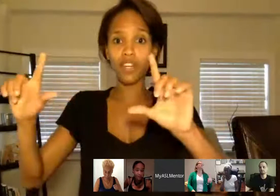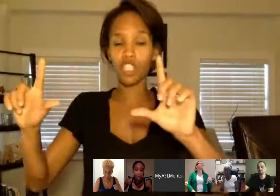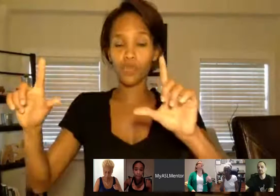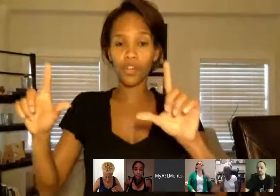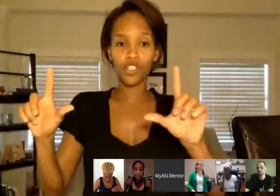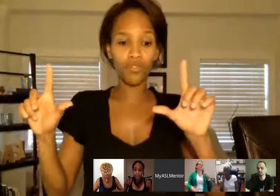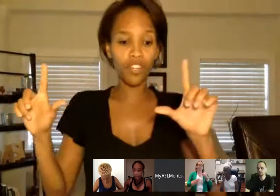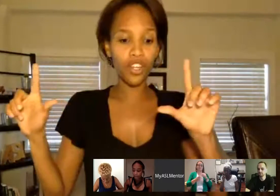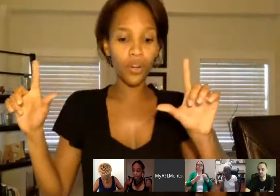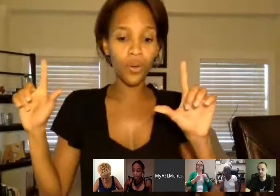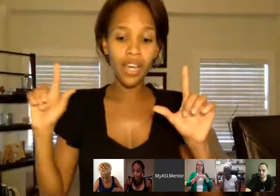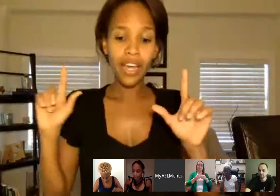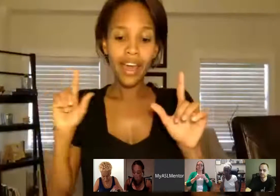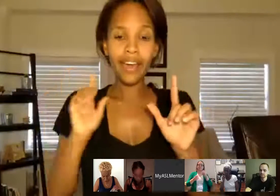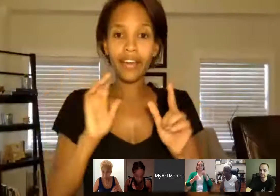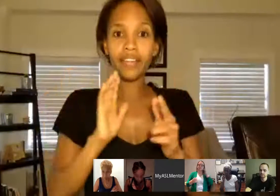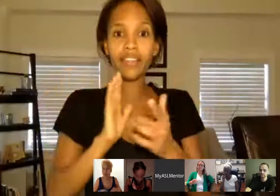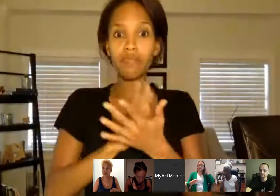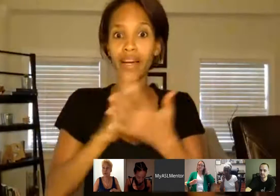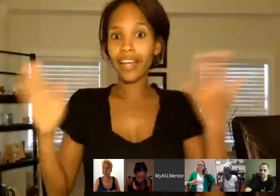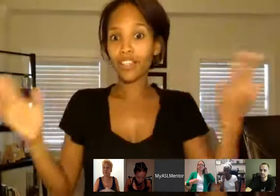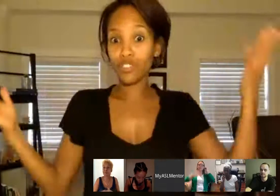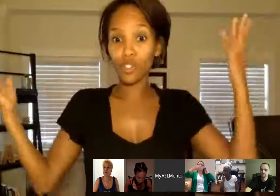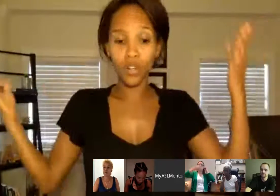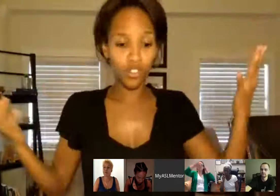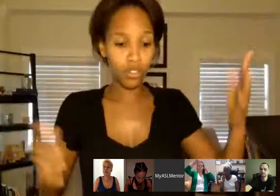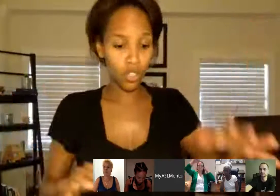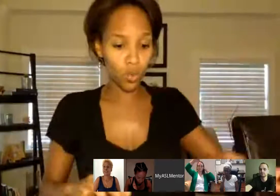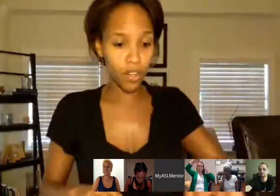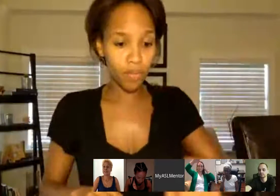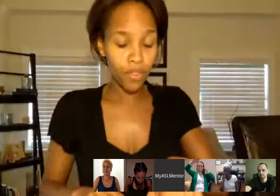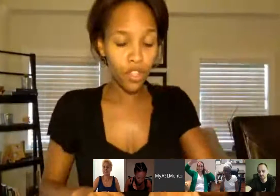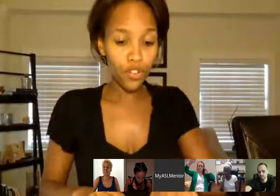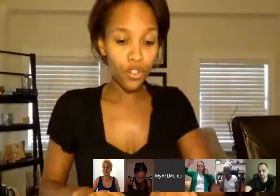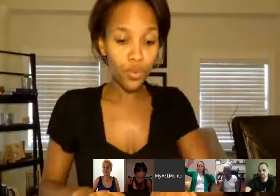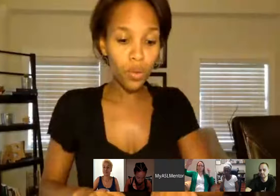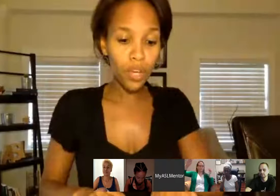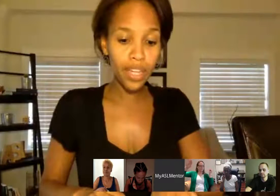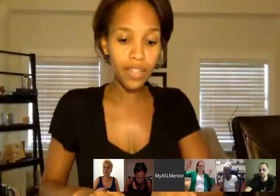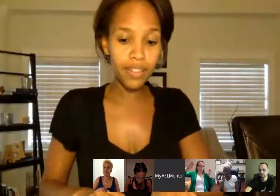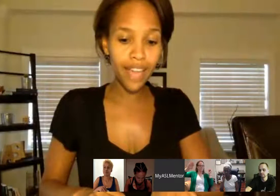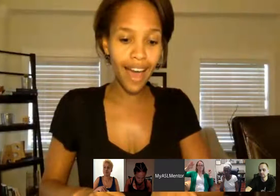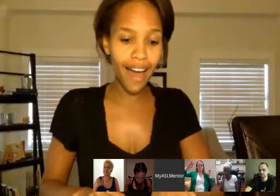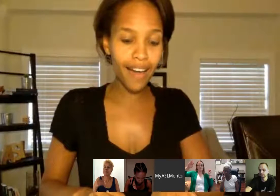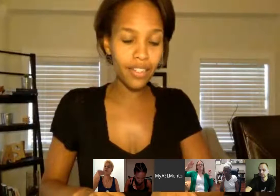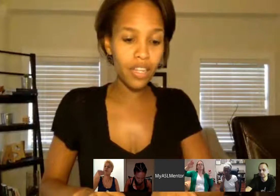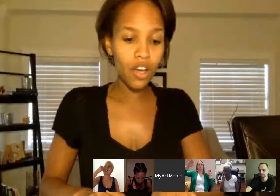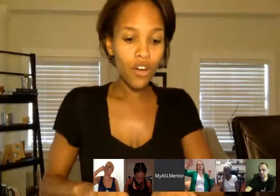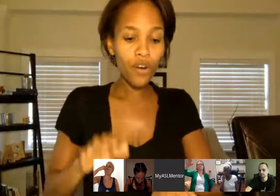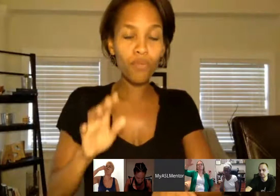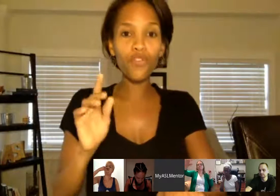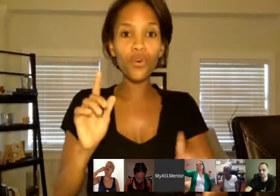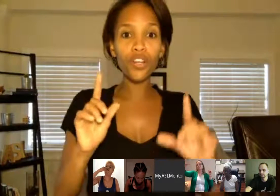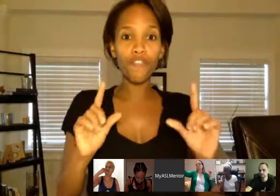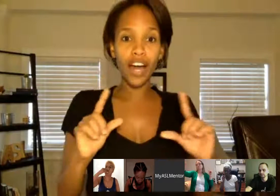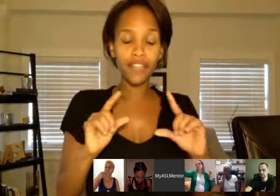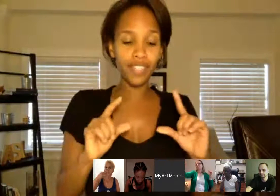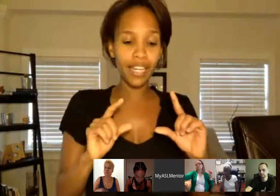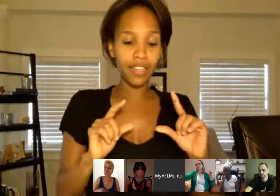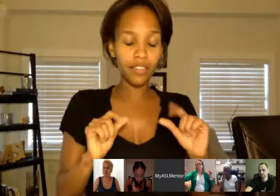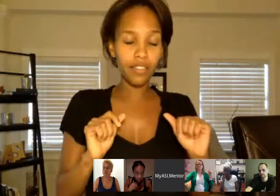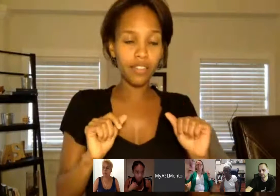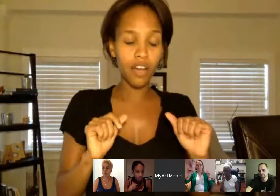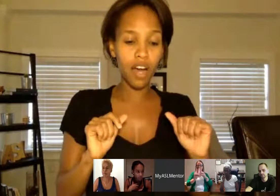pull up the inspiration video, and this might answer your questions as well. The first one is from